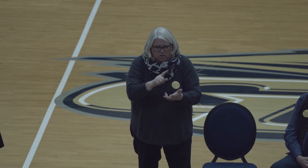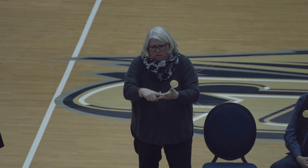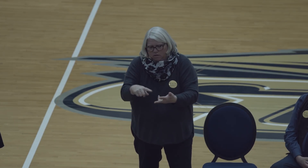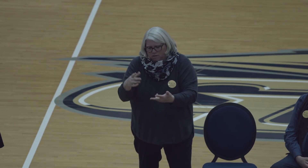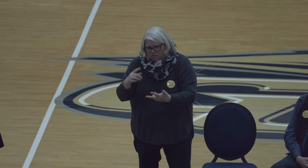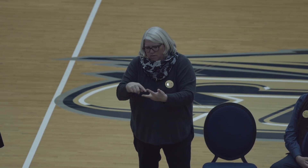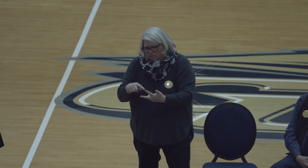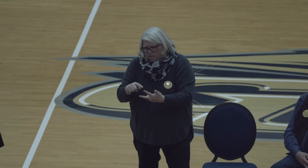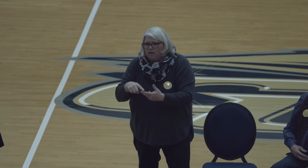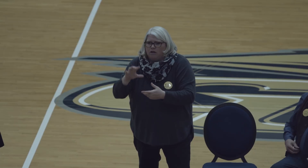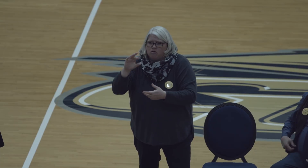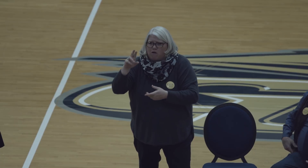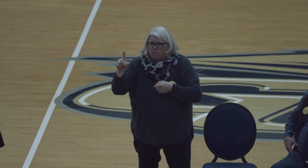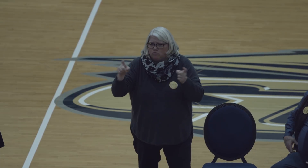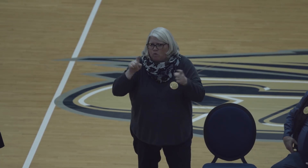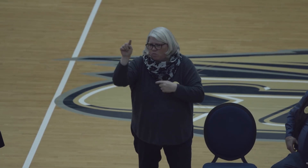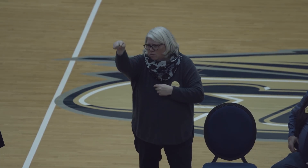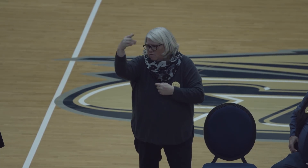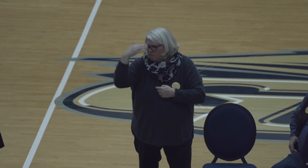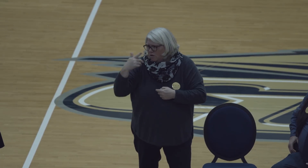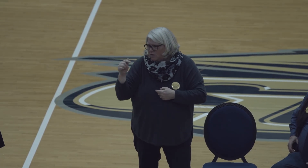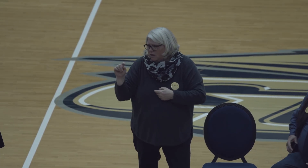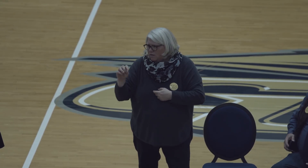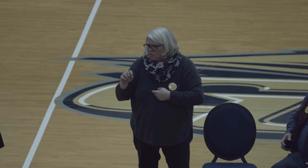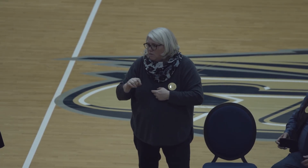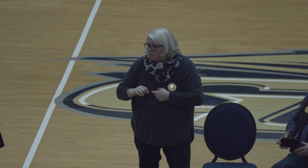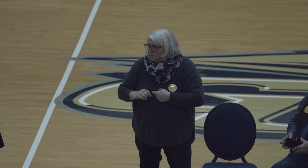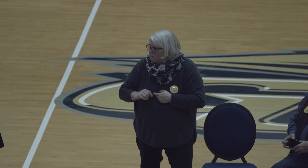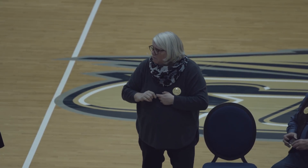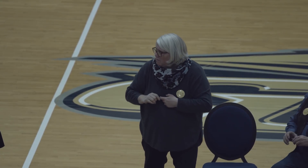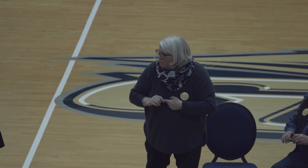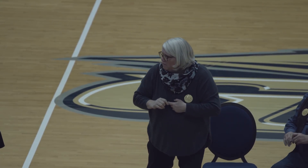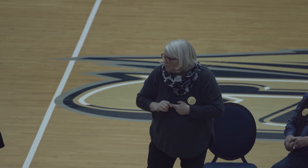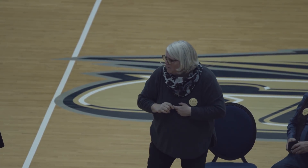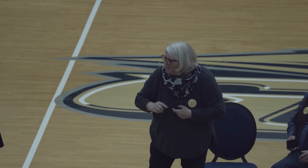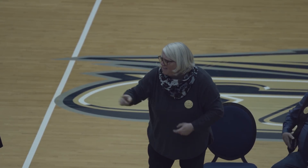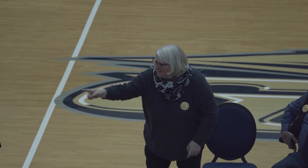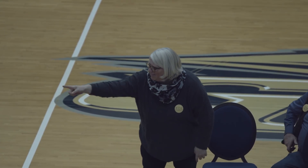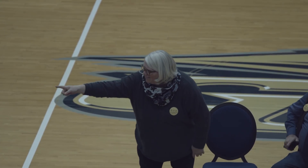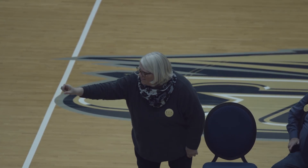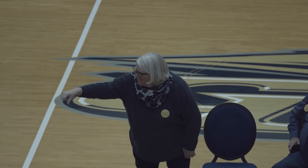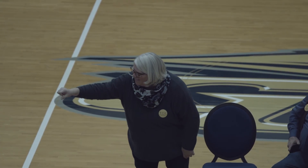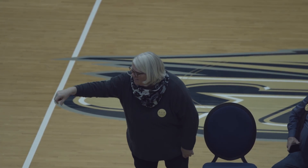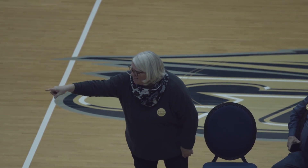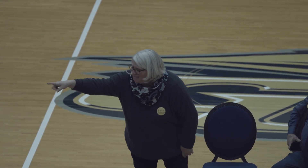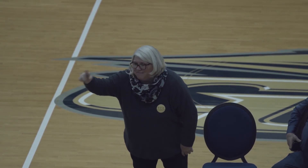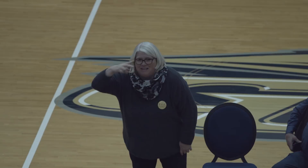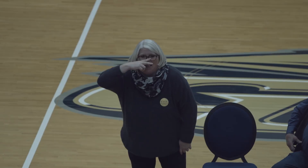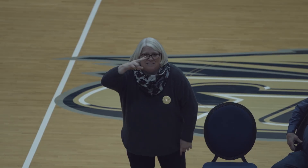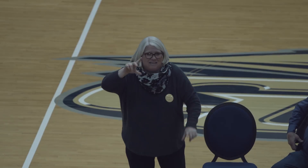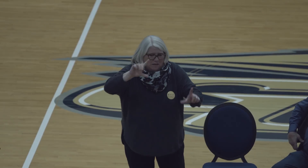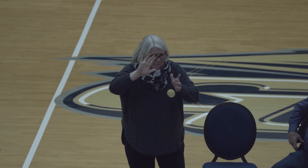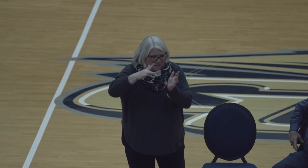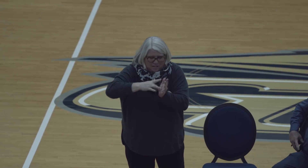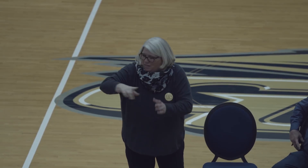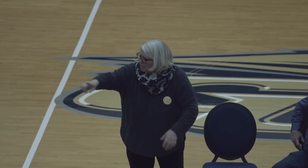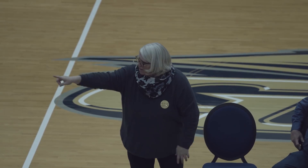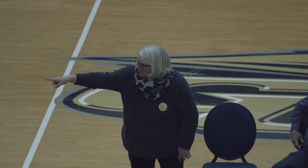And so I did that. I did a lot of scribing, a lot of go-to, and transporting people up to the gates. And in fact, you